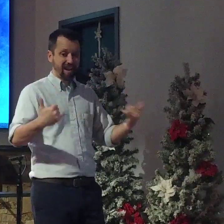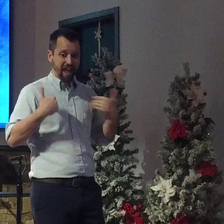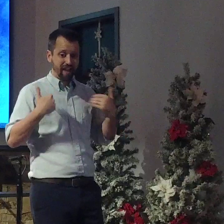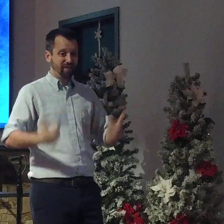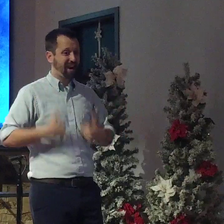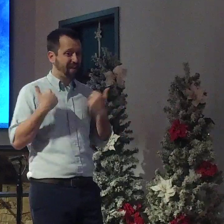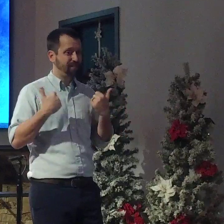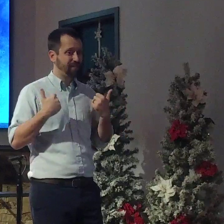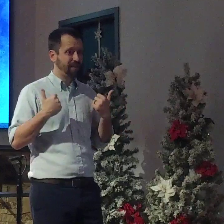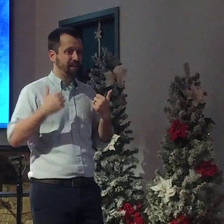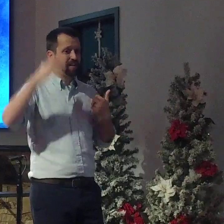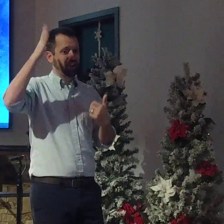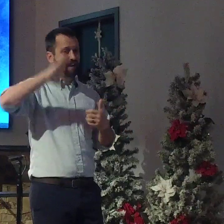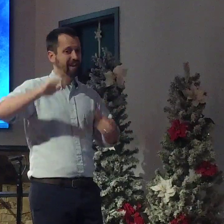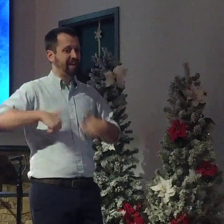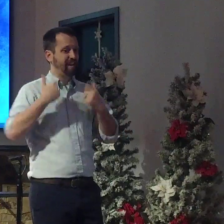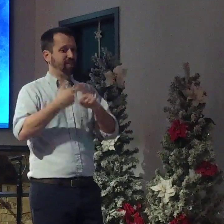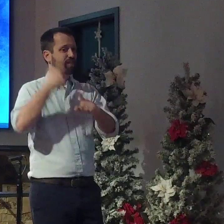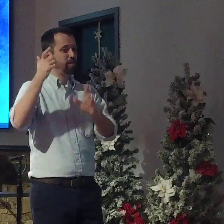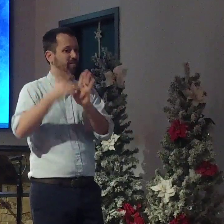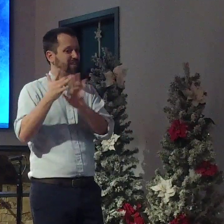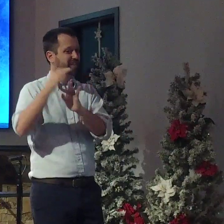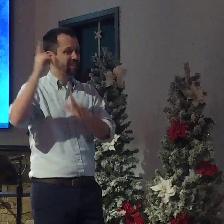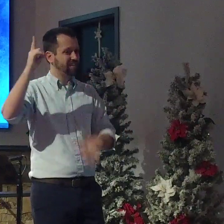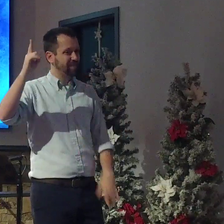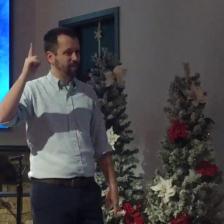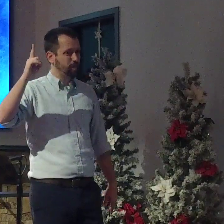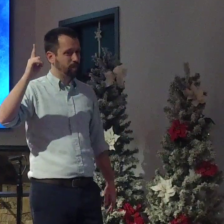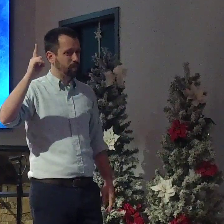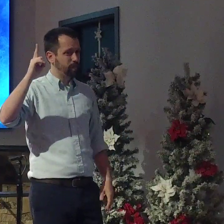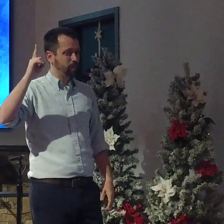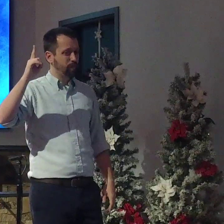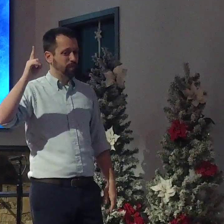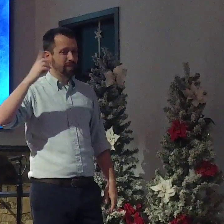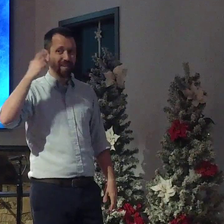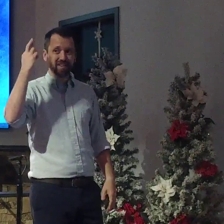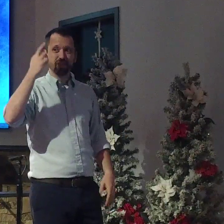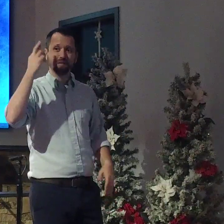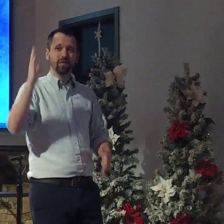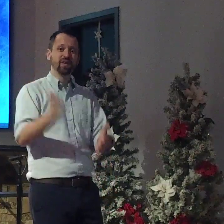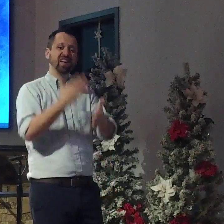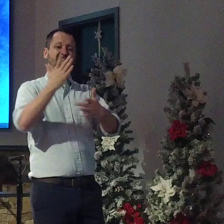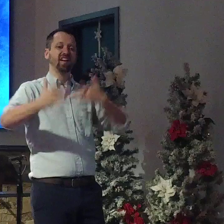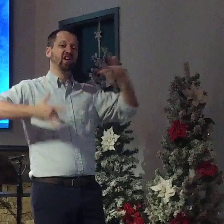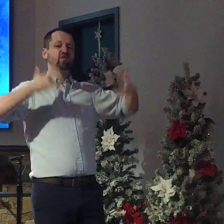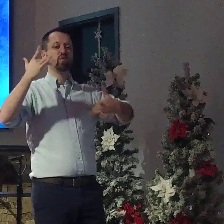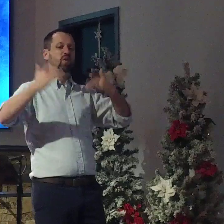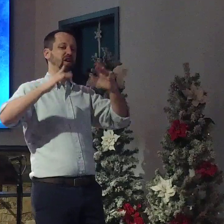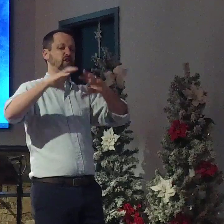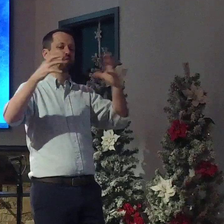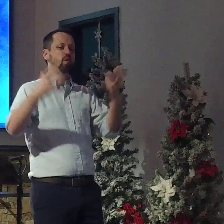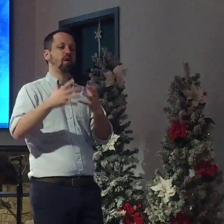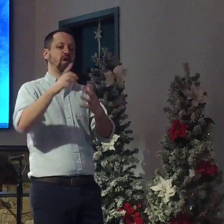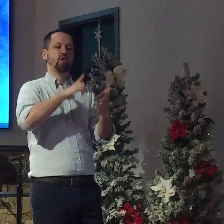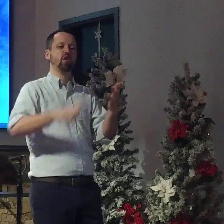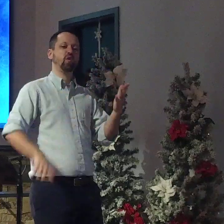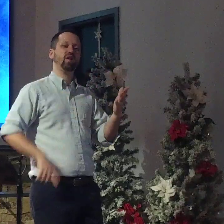If you're a believer in Jesus, can you testify to that, that being a Christian is a wonderful life?